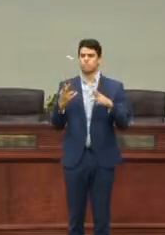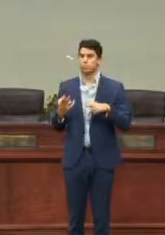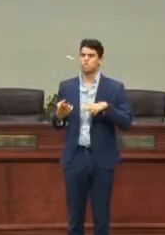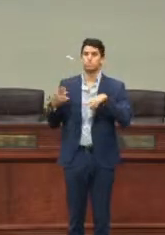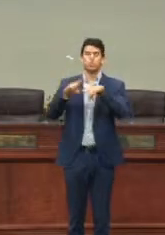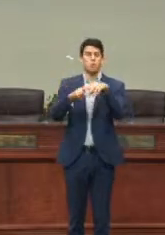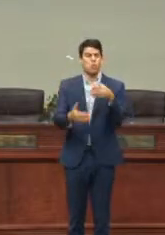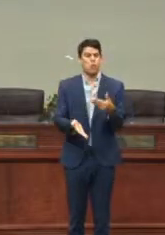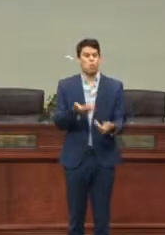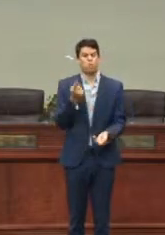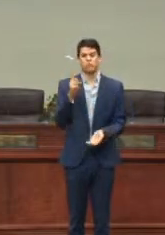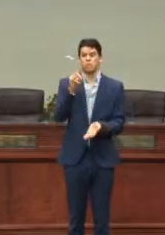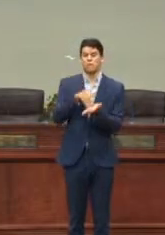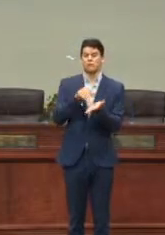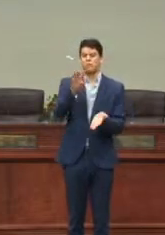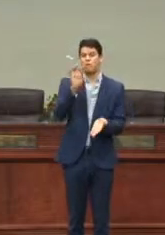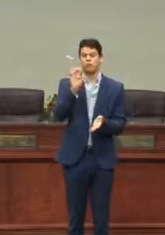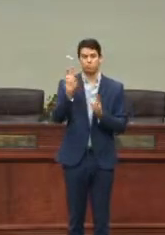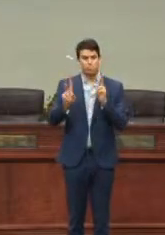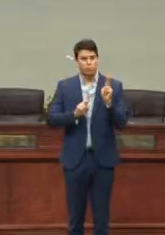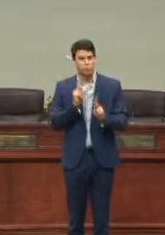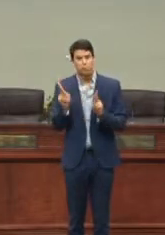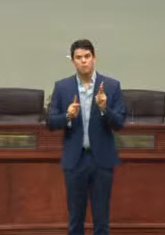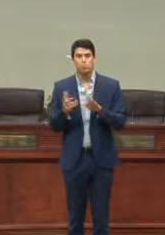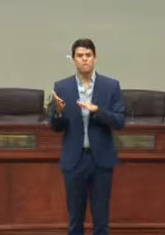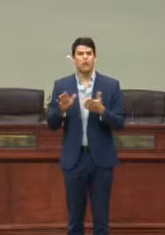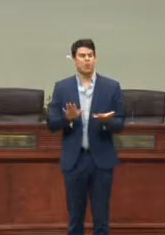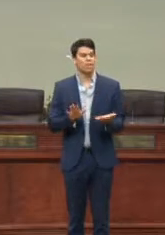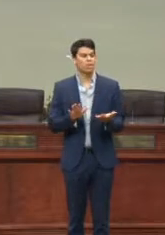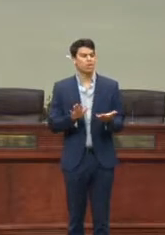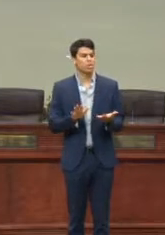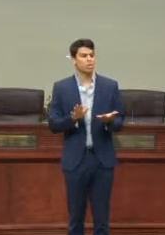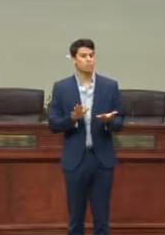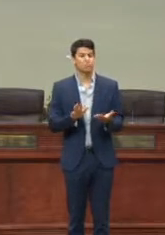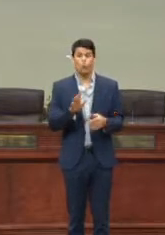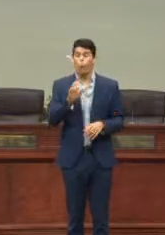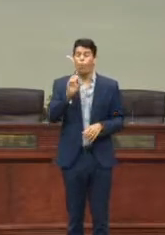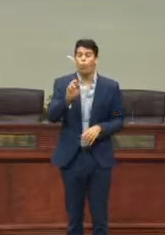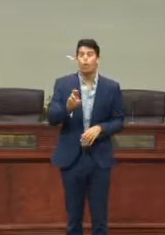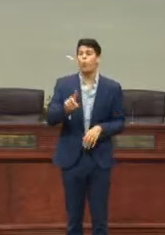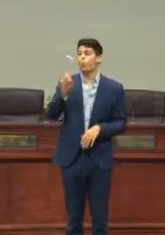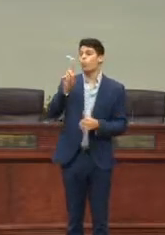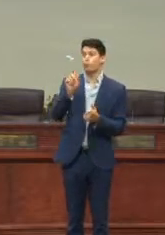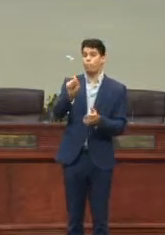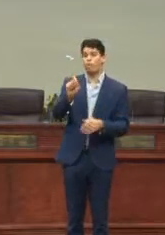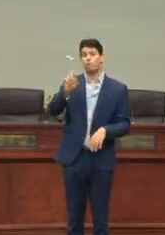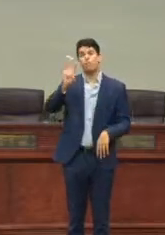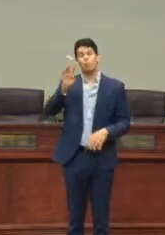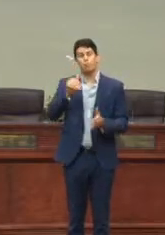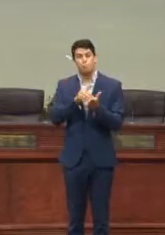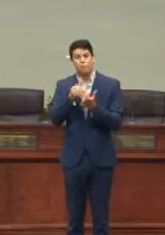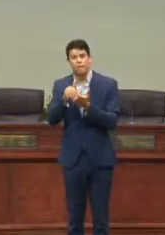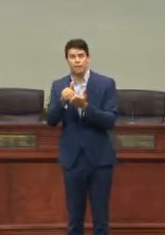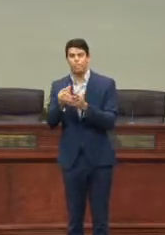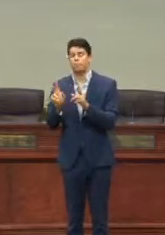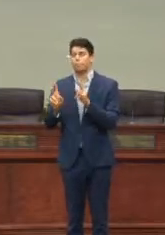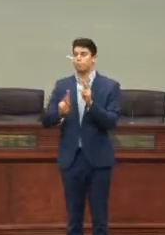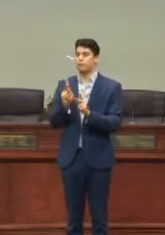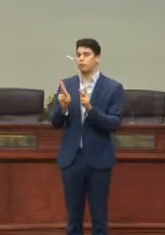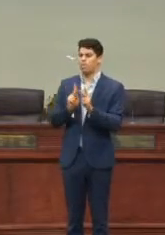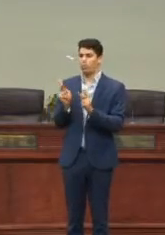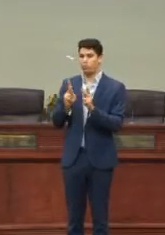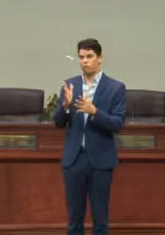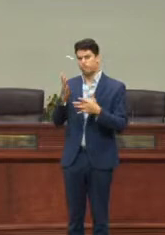people of our 1.4 million people in Orange County would die of this